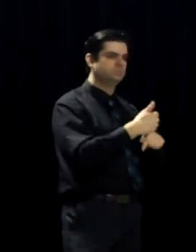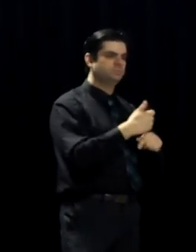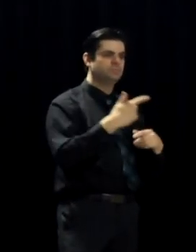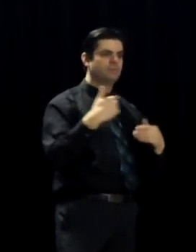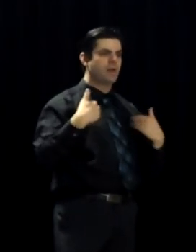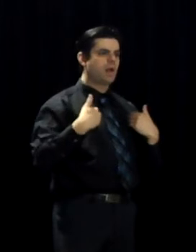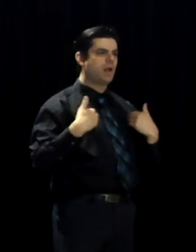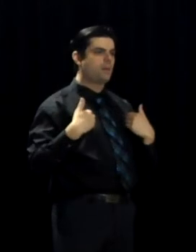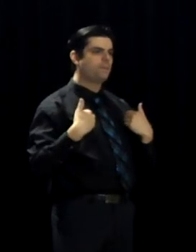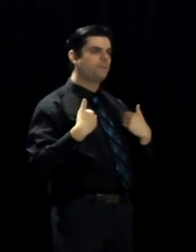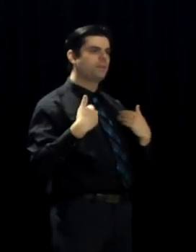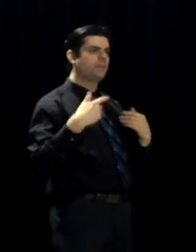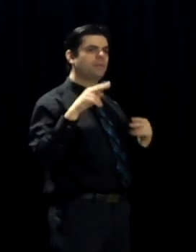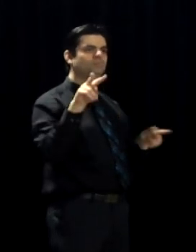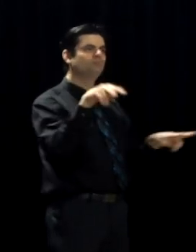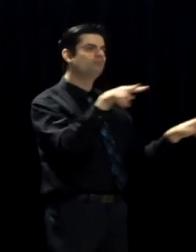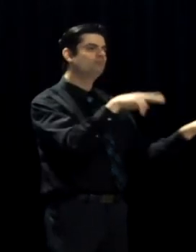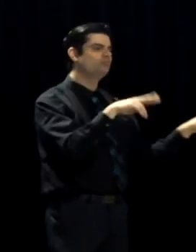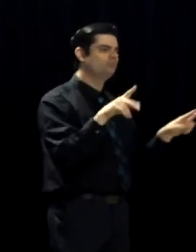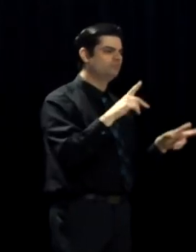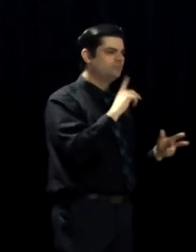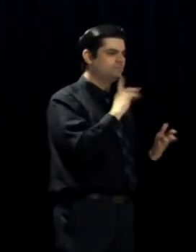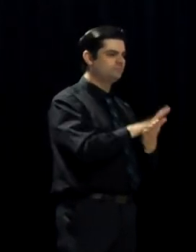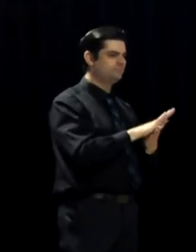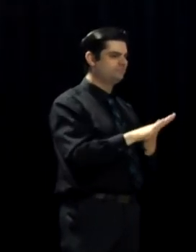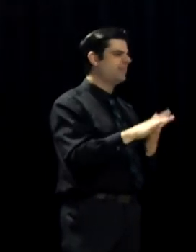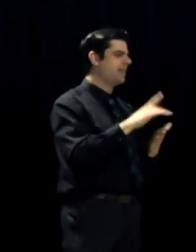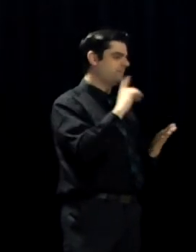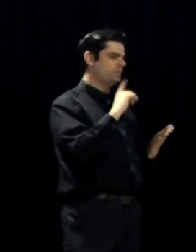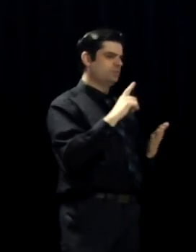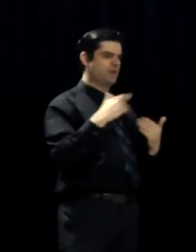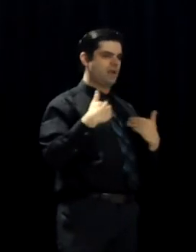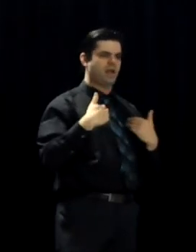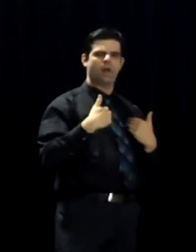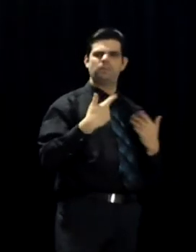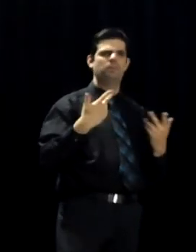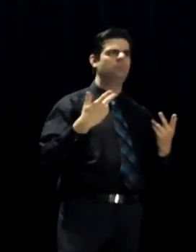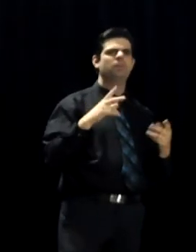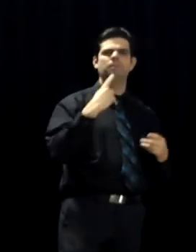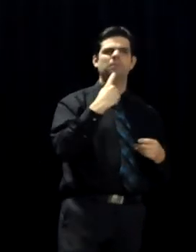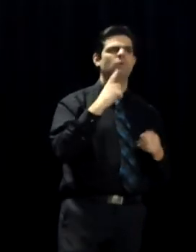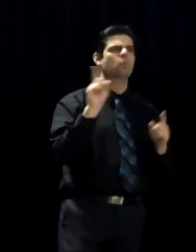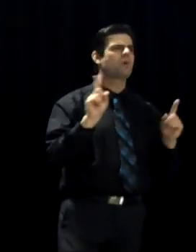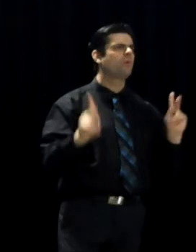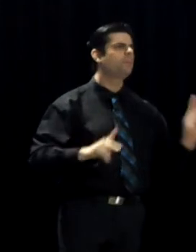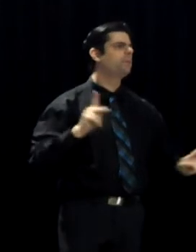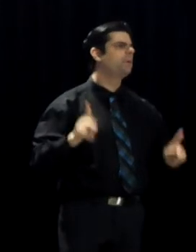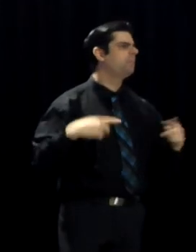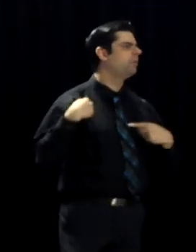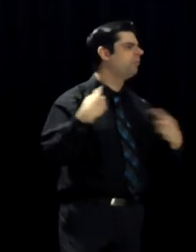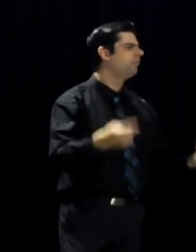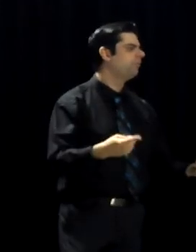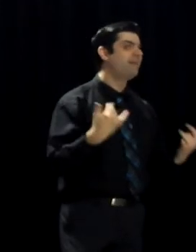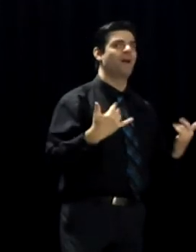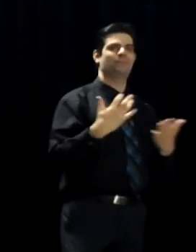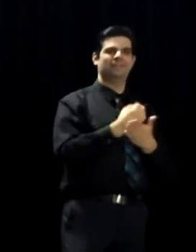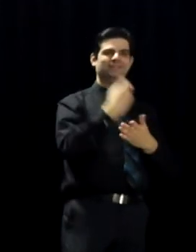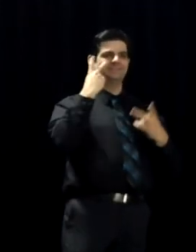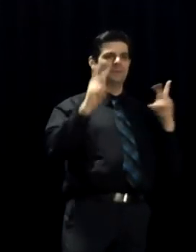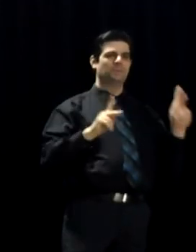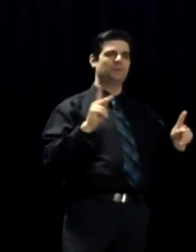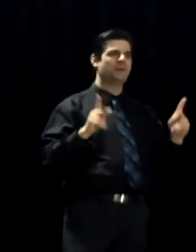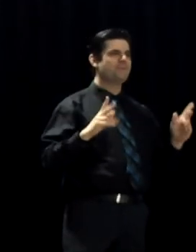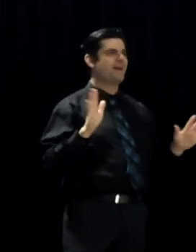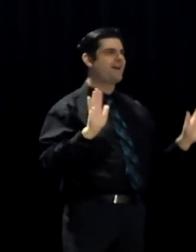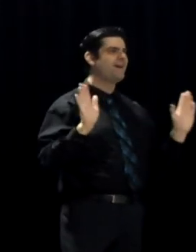was just a very nice thing. And certainly our staff at the zoo should be very proud of what